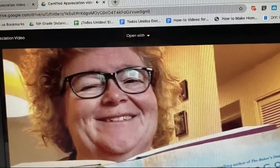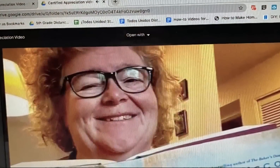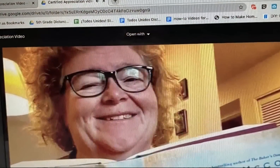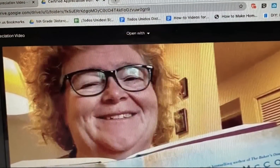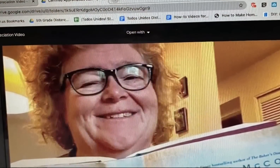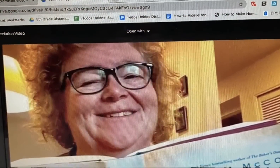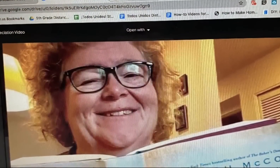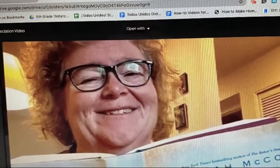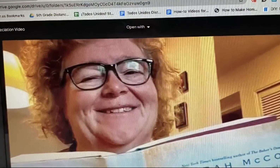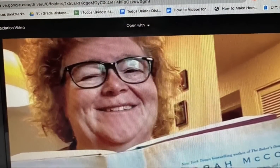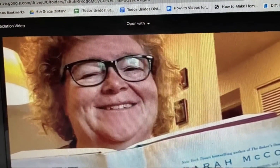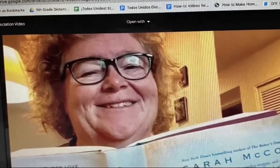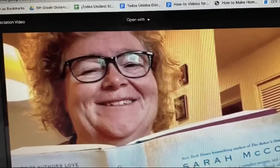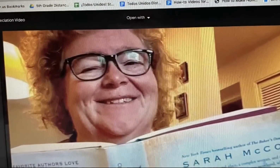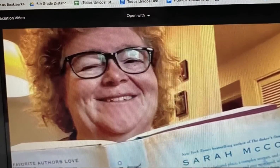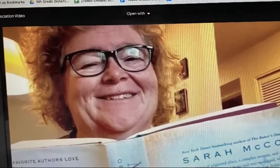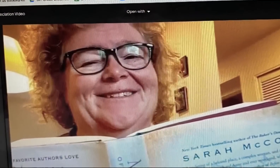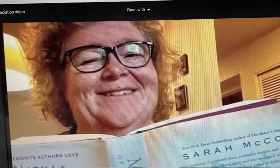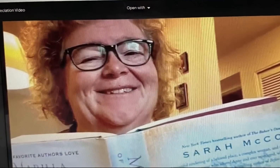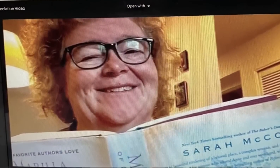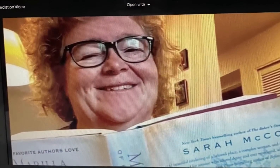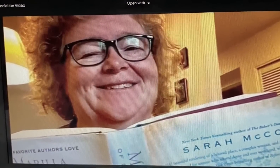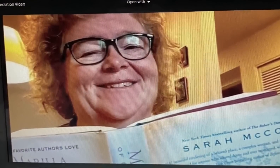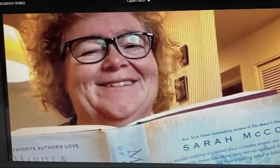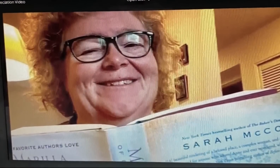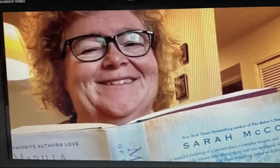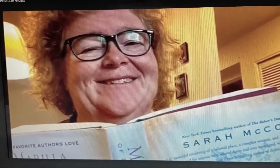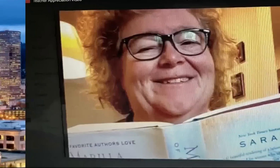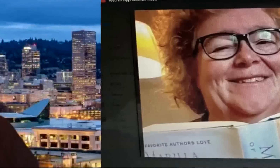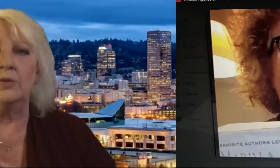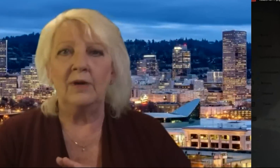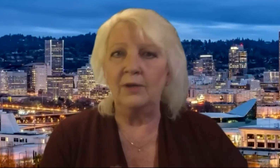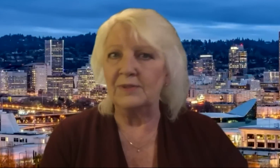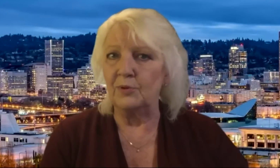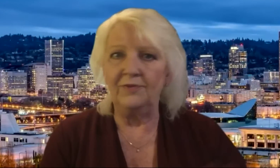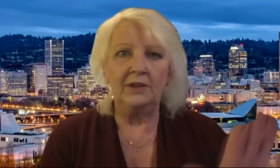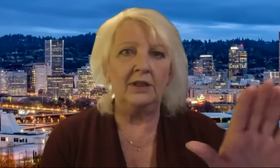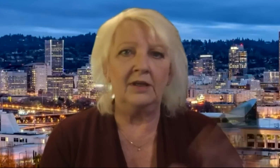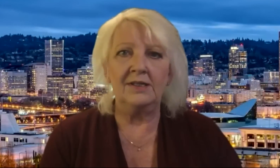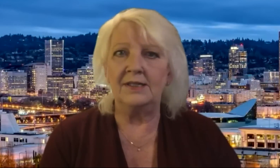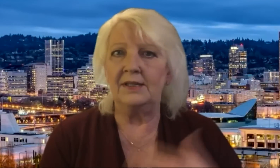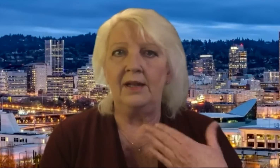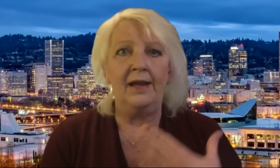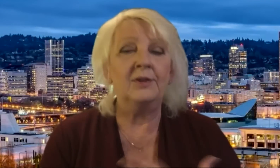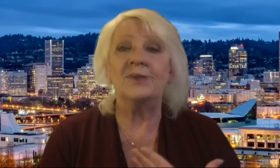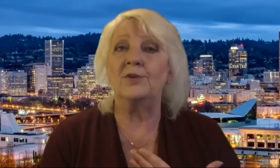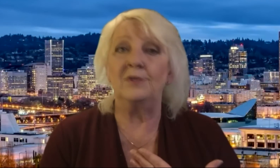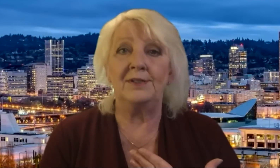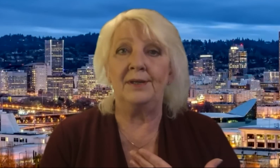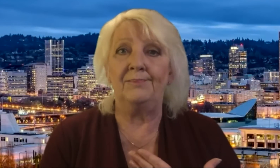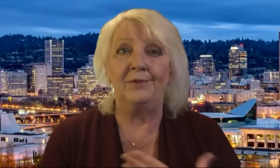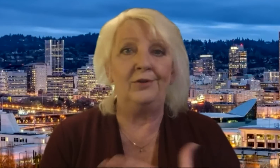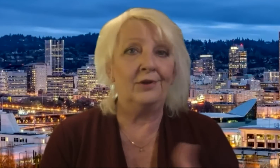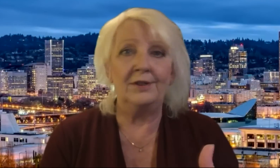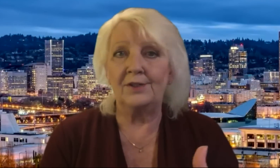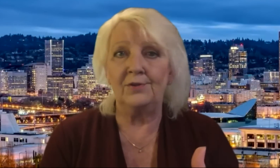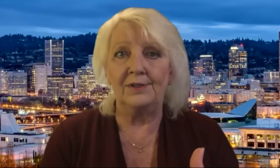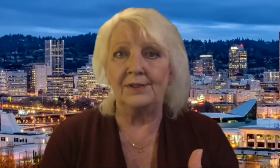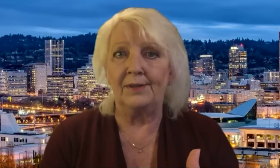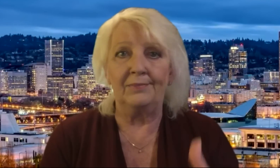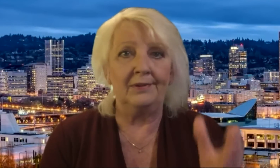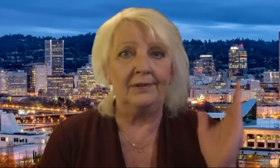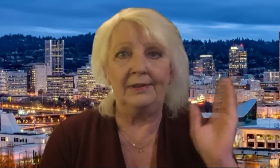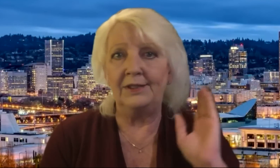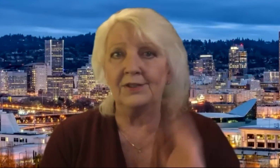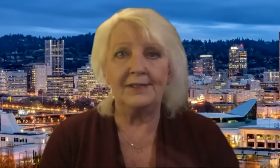In a sense, we're all first year teachers because this is our first year online. I was perfectly honest. I said, I'm going to screw this up. You're going to screw